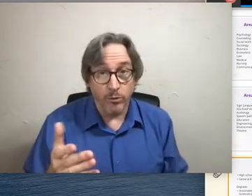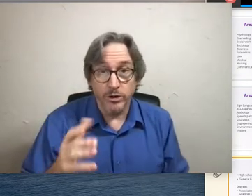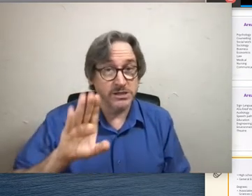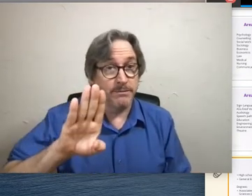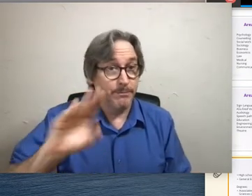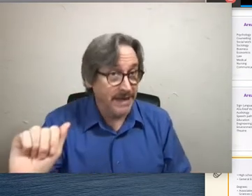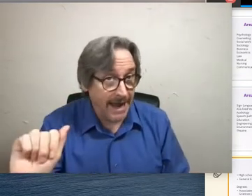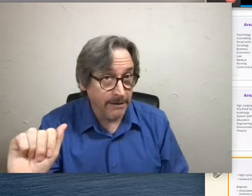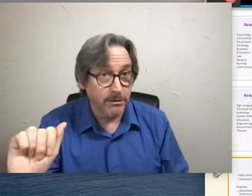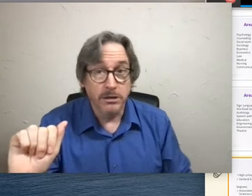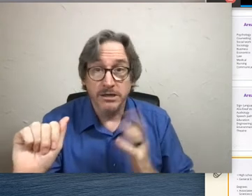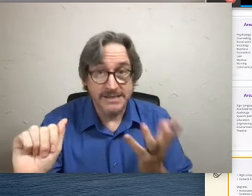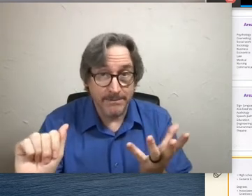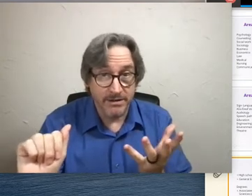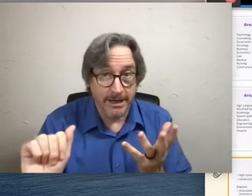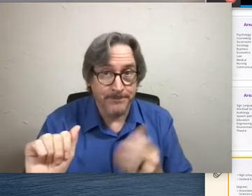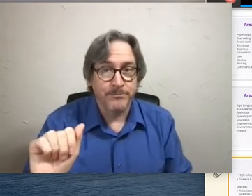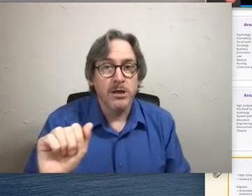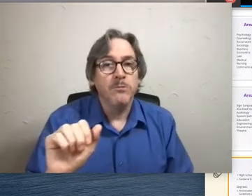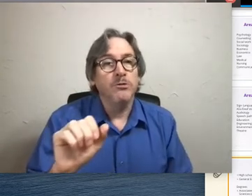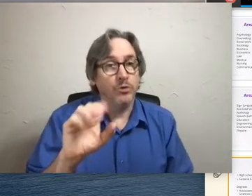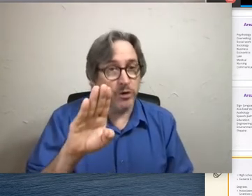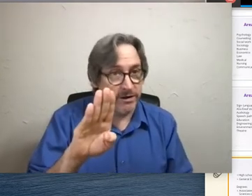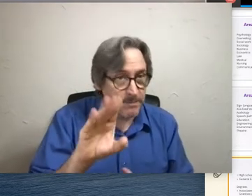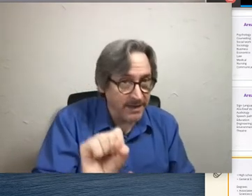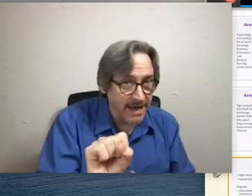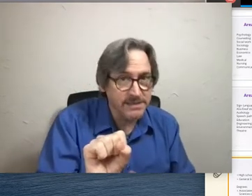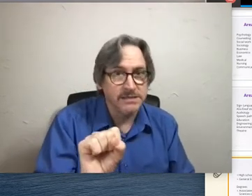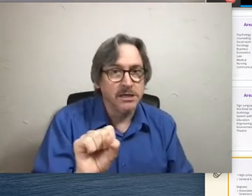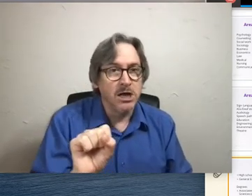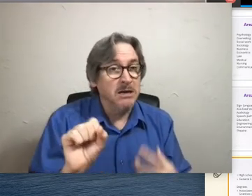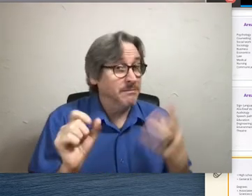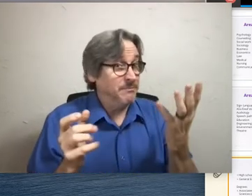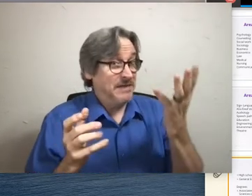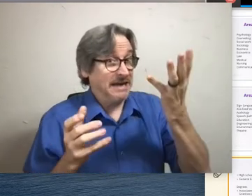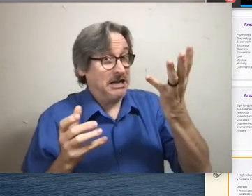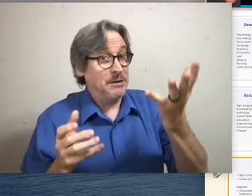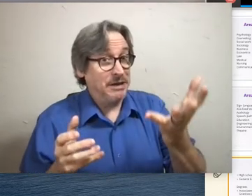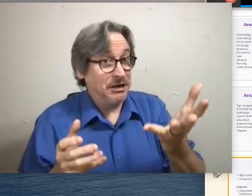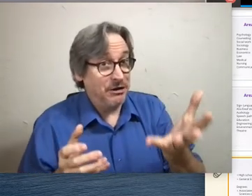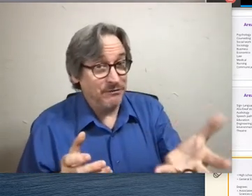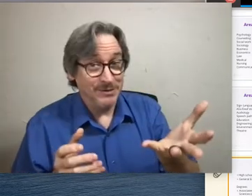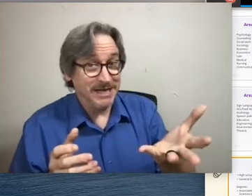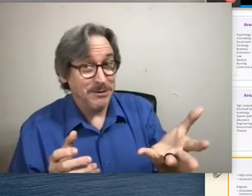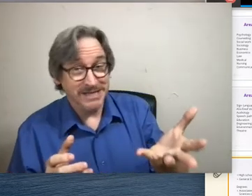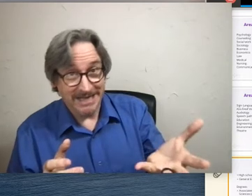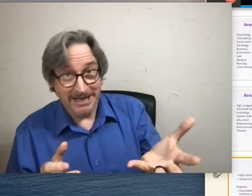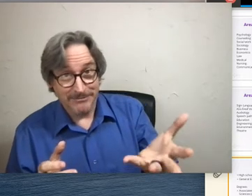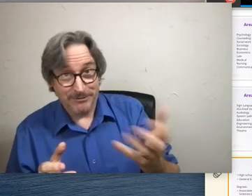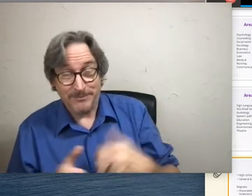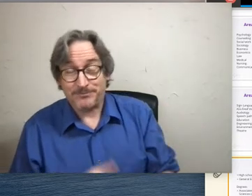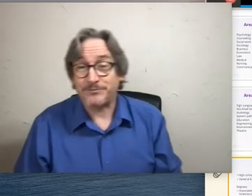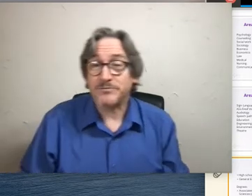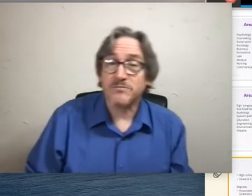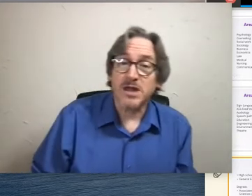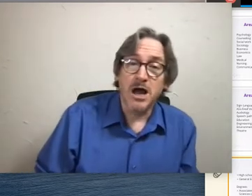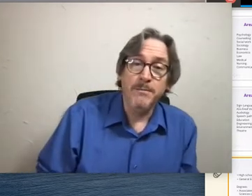And we'll notice that BA, same thing. You could have a BS that can be confusing and misleading,